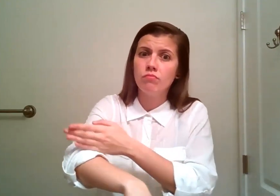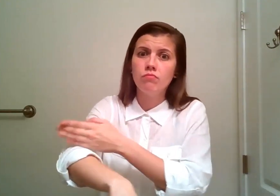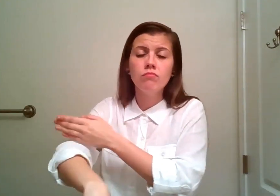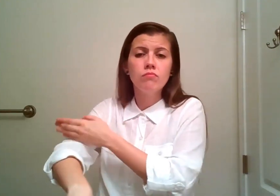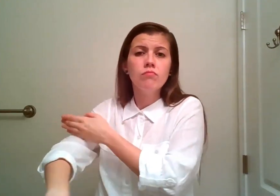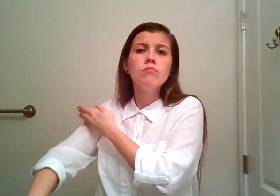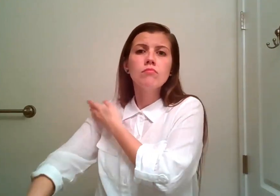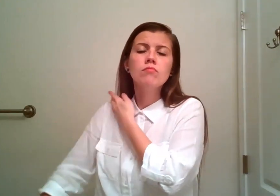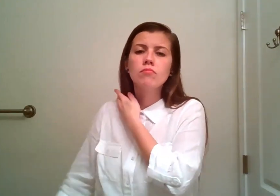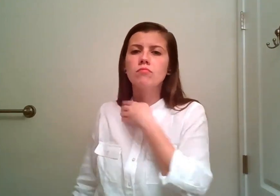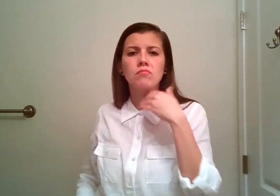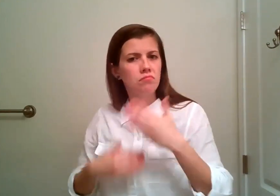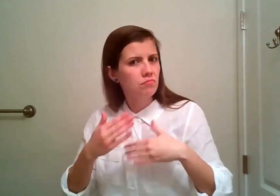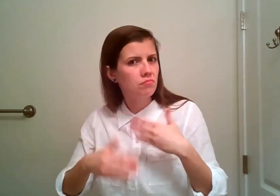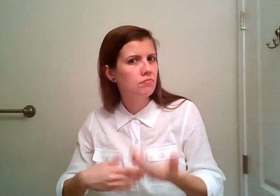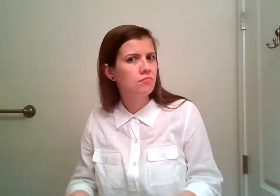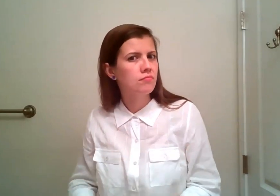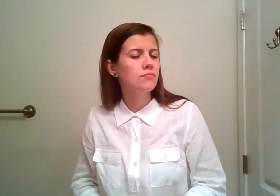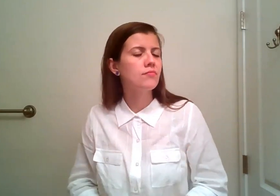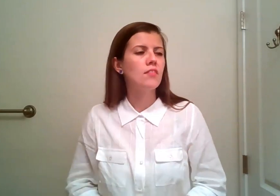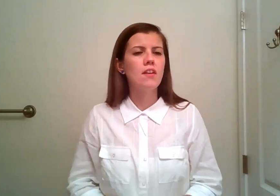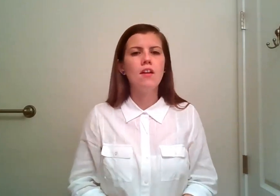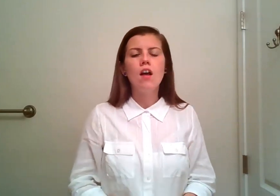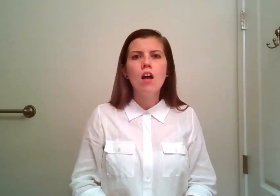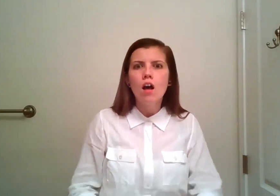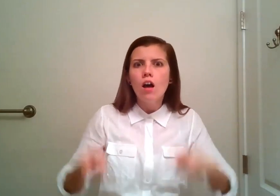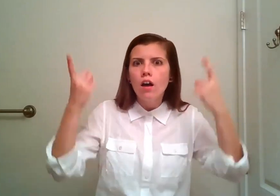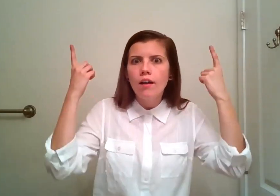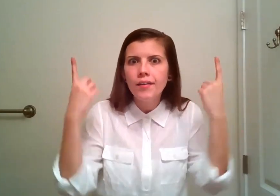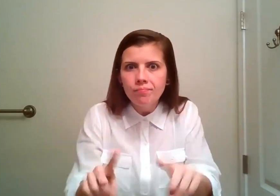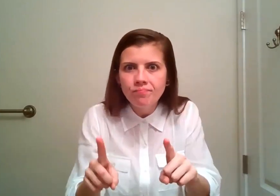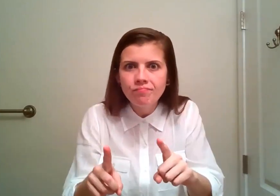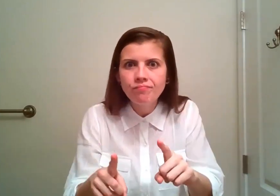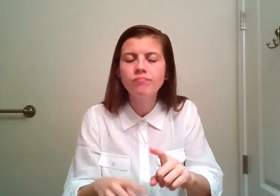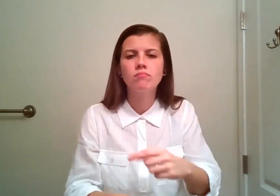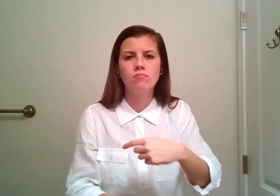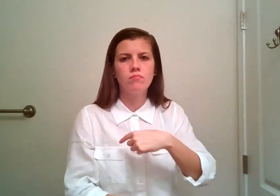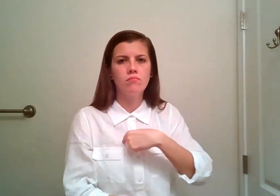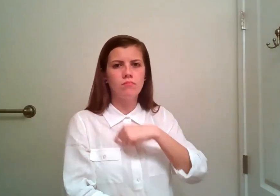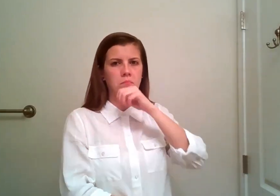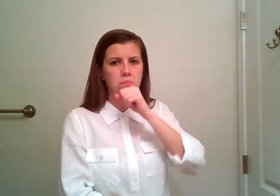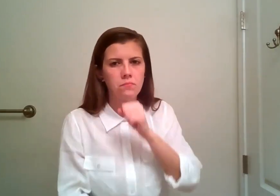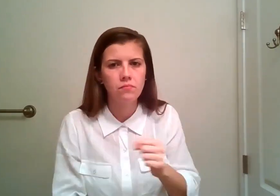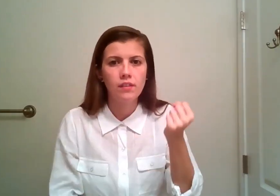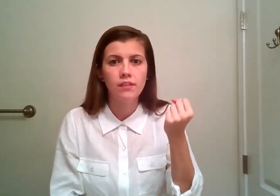and to speak. And I had improved over time, learning how to use my voice and to talk.